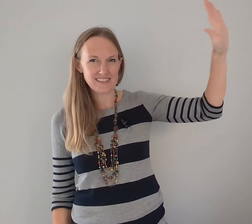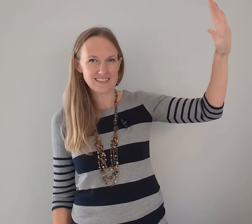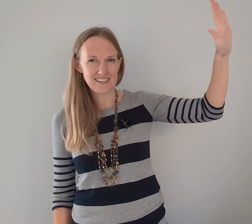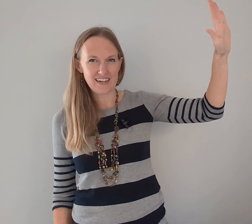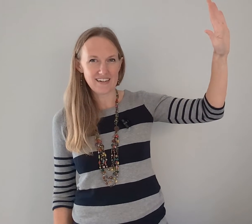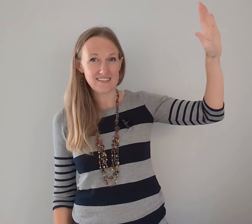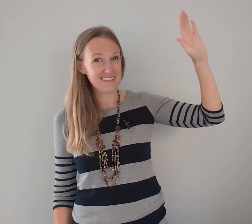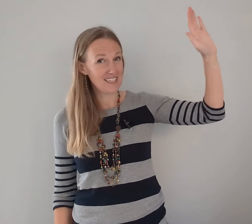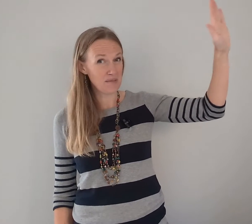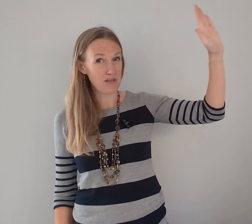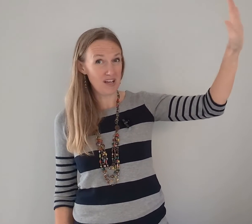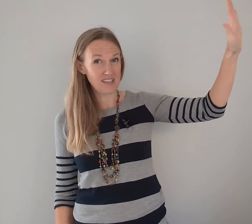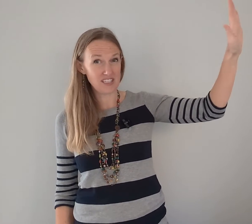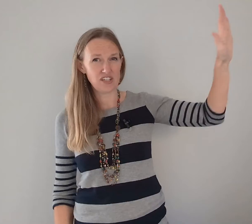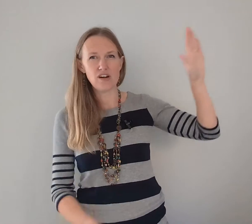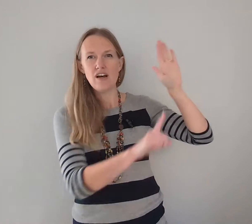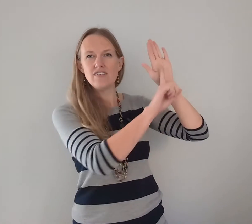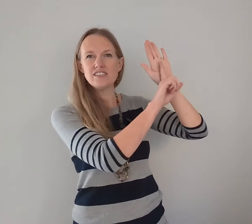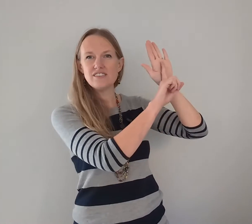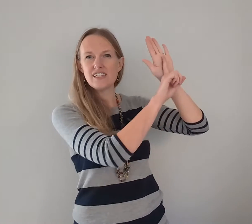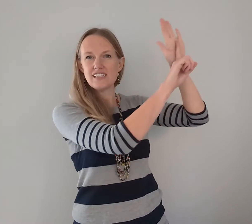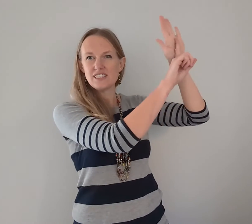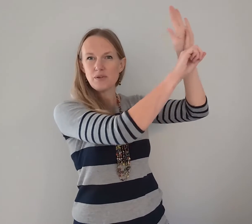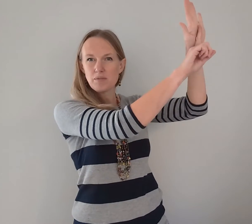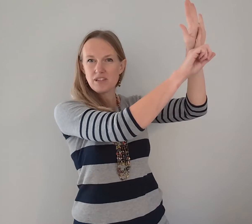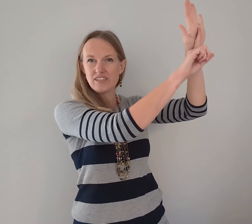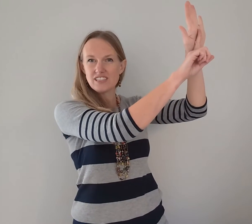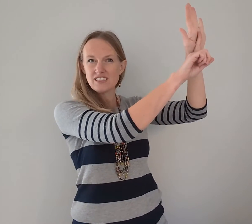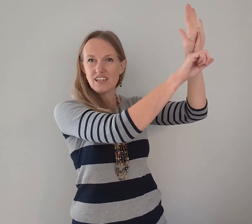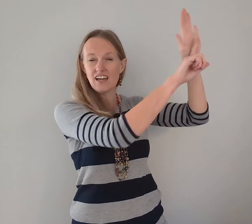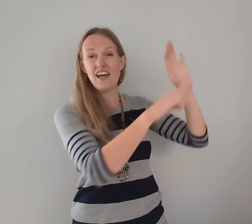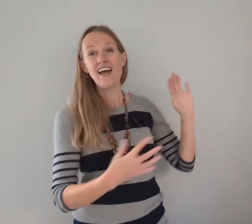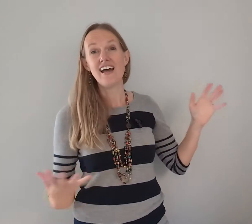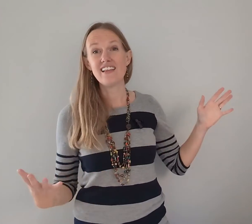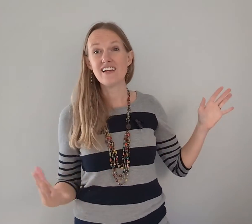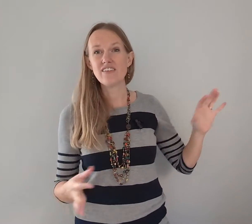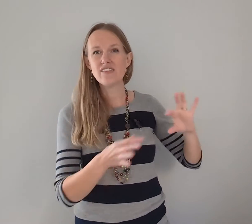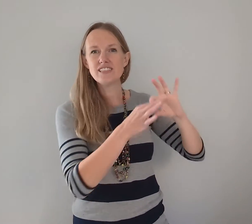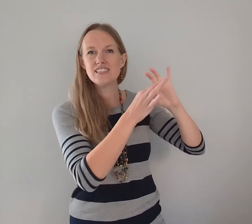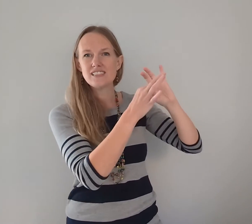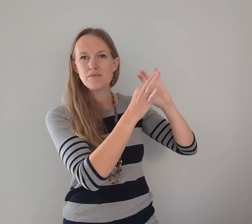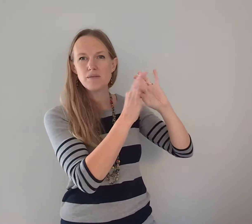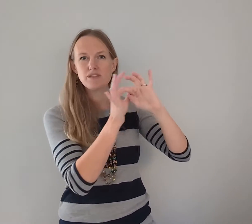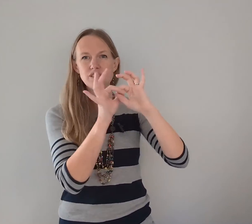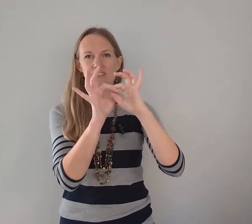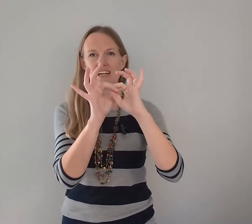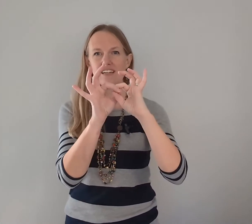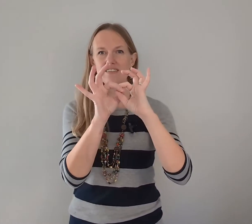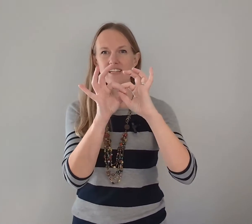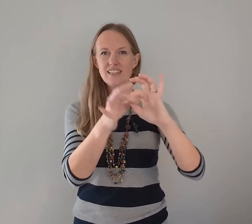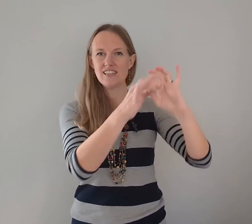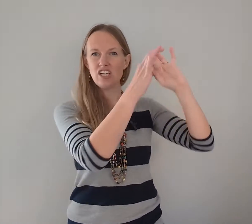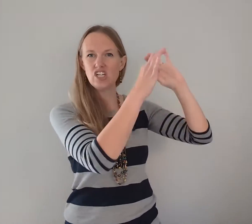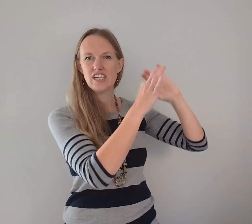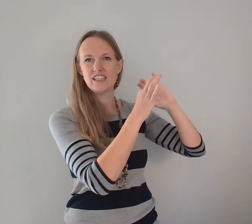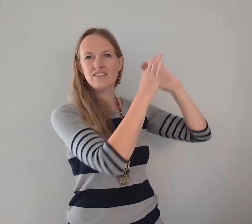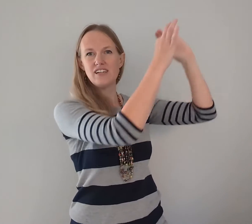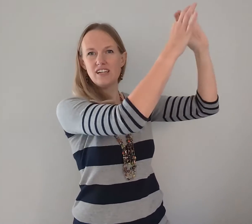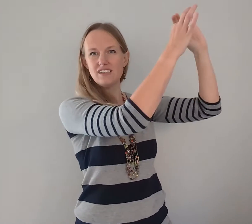of go out twice there, like belong to you. I've also done it this way previously. And then I've even seen some people do it kind of like hooking their fingers